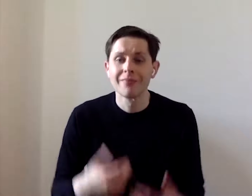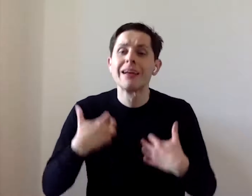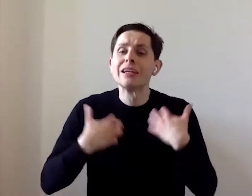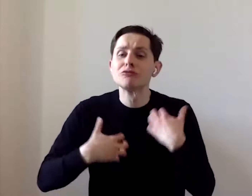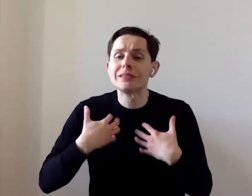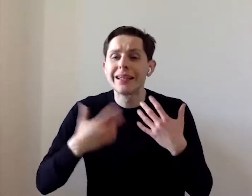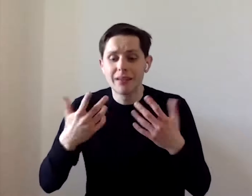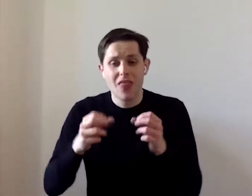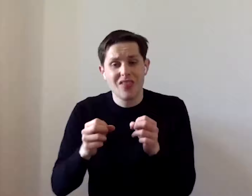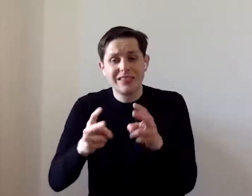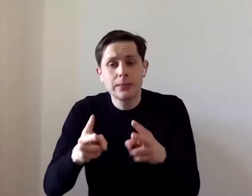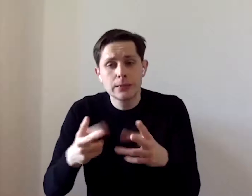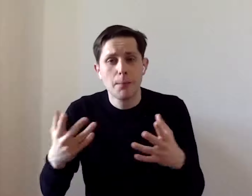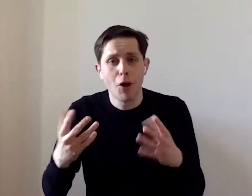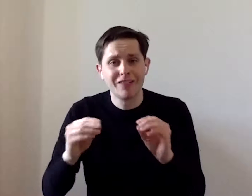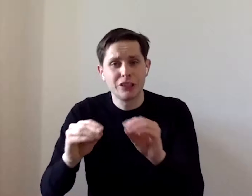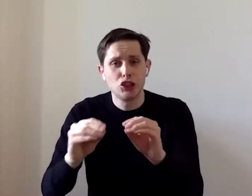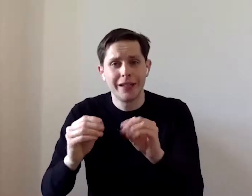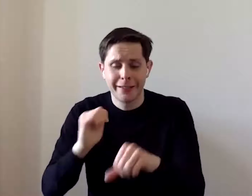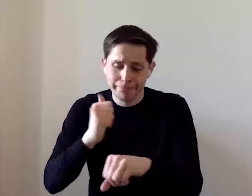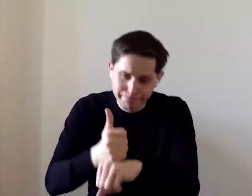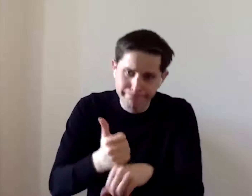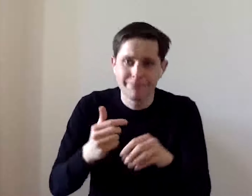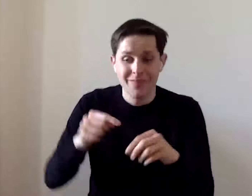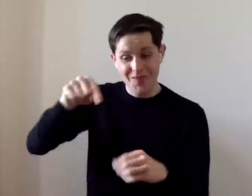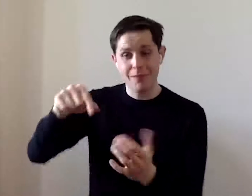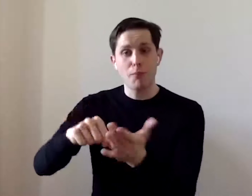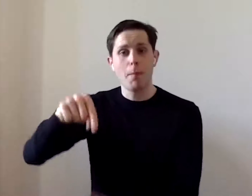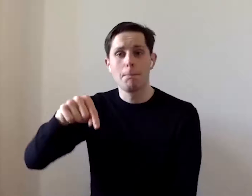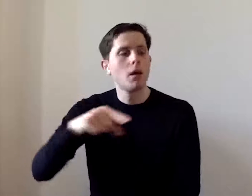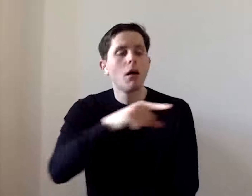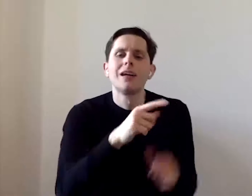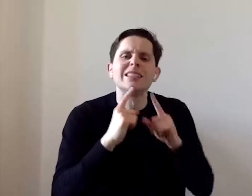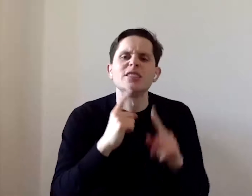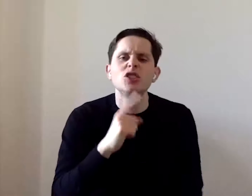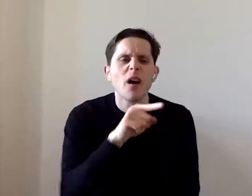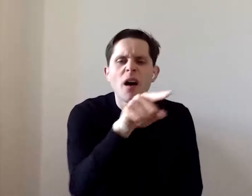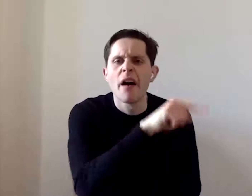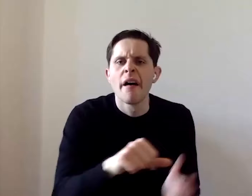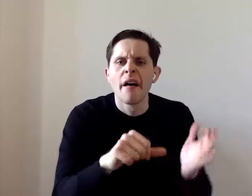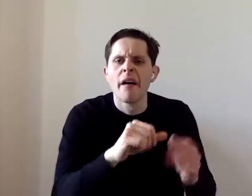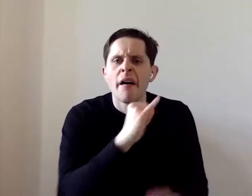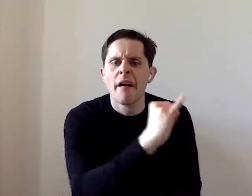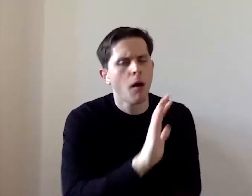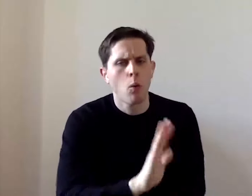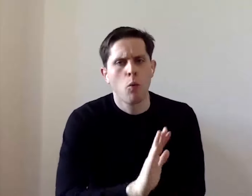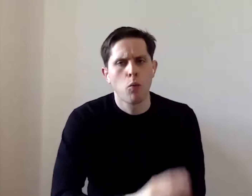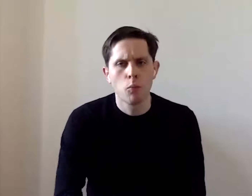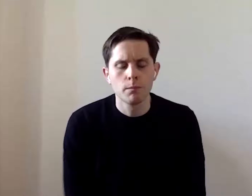I mean, what both of those points illustrate is that it's the actual foundations of the pedagogy itself and not the people necessarily that